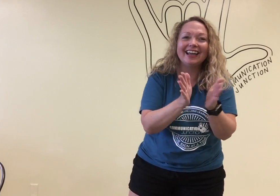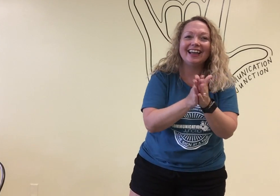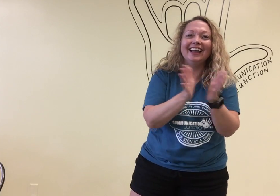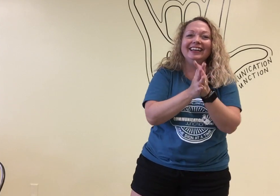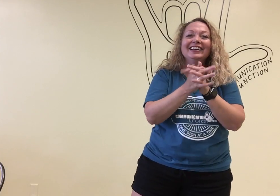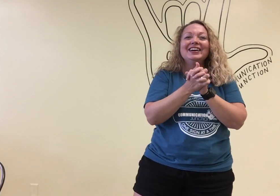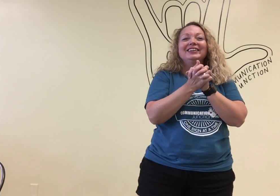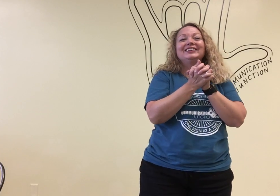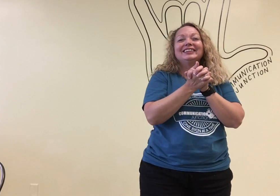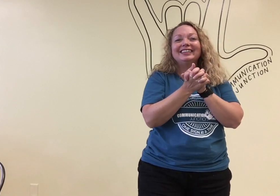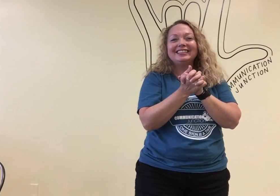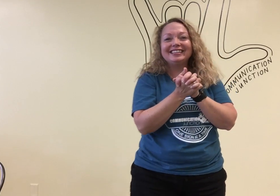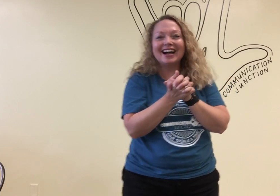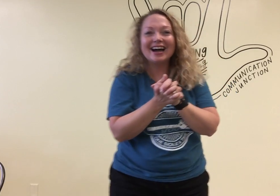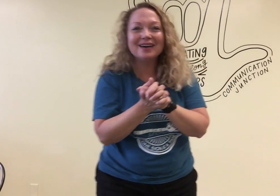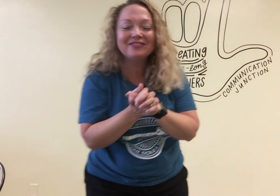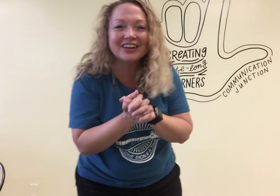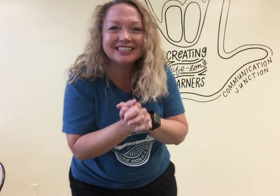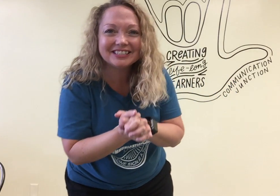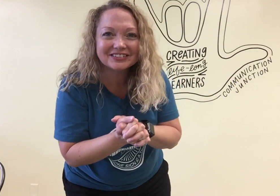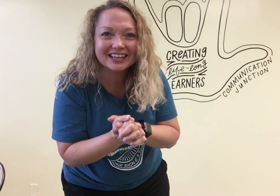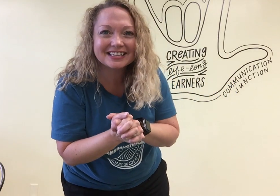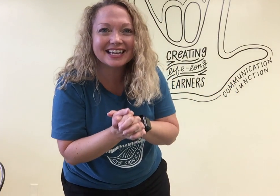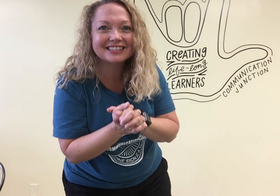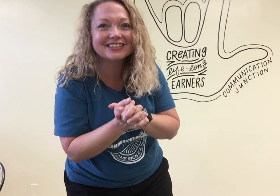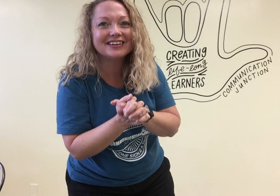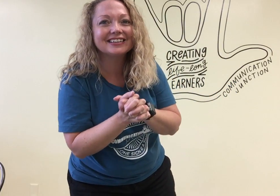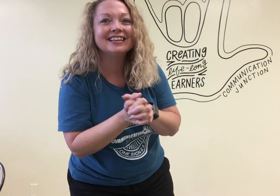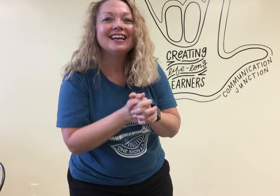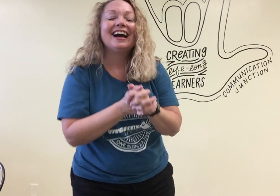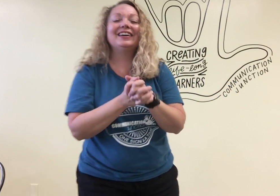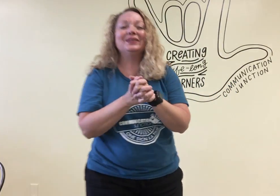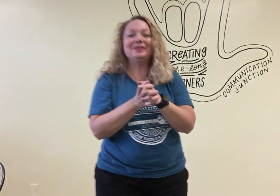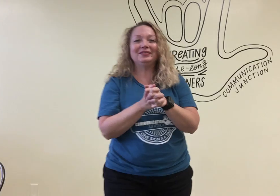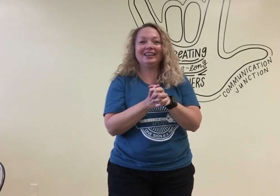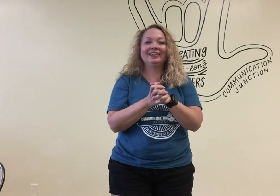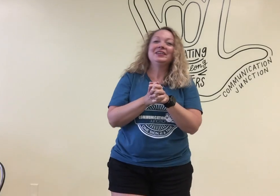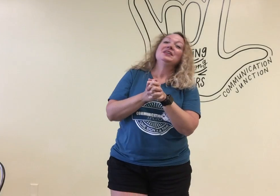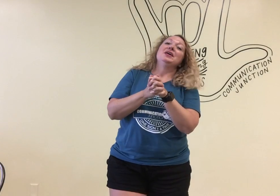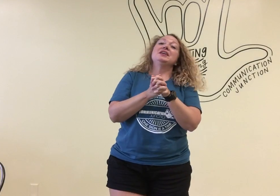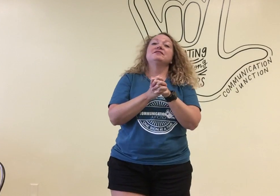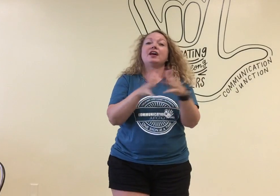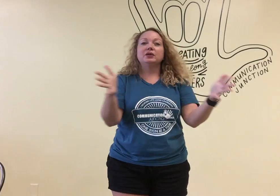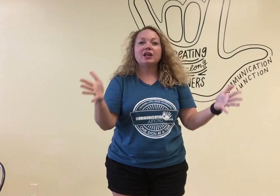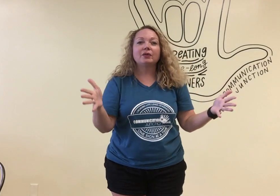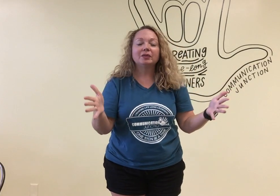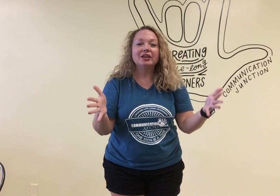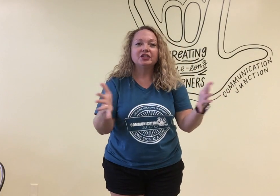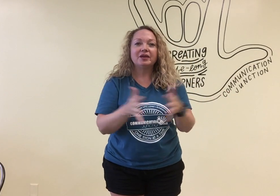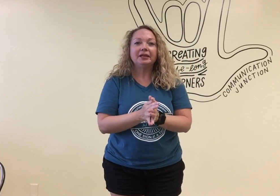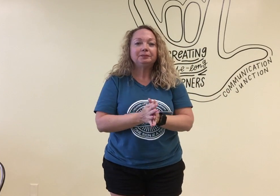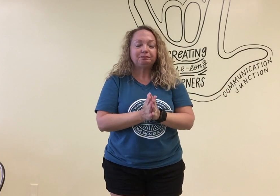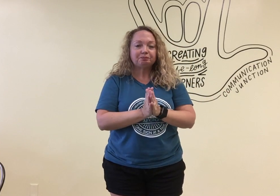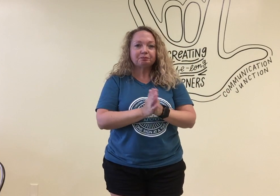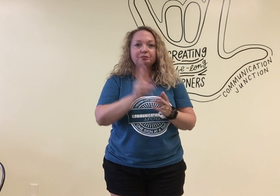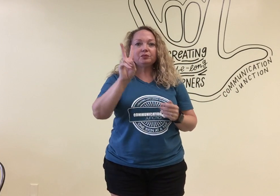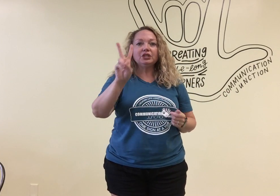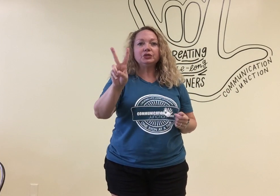Yay! Good job, friends. Did you like that song? I hope you did. All right, follow along with me. Are you ready?